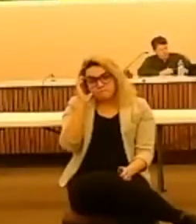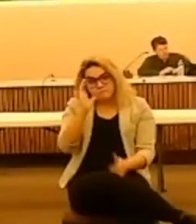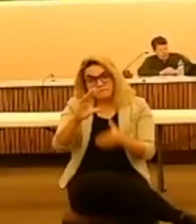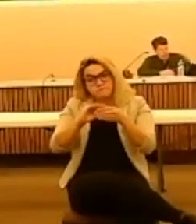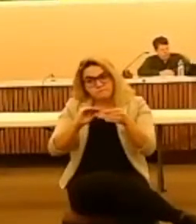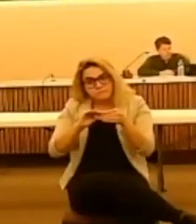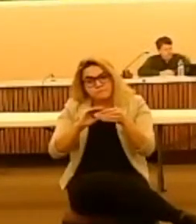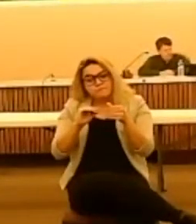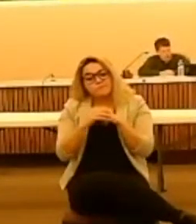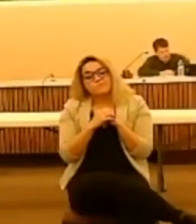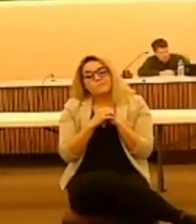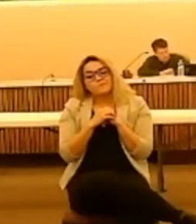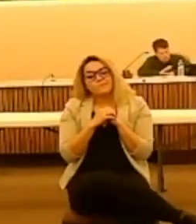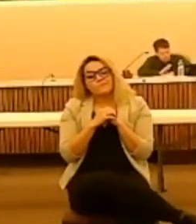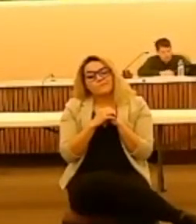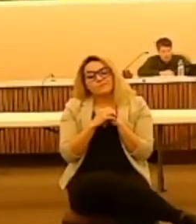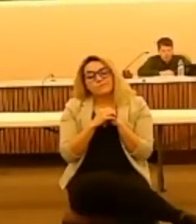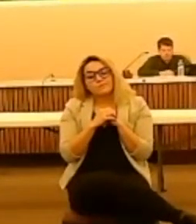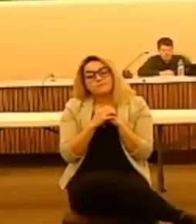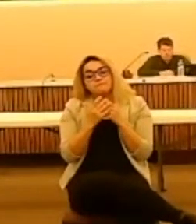we could have our